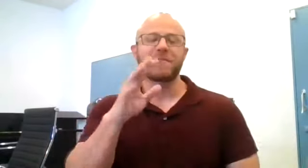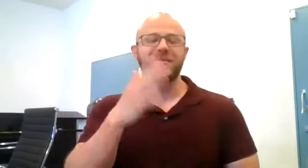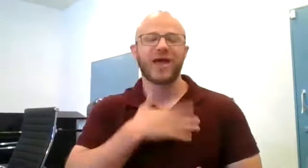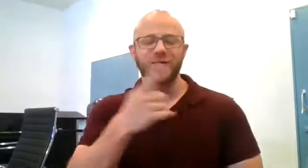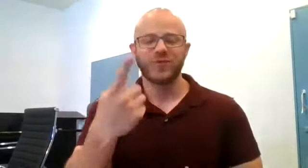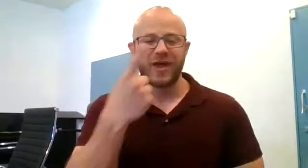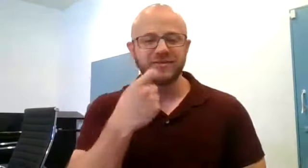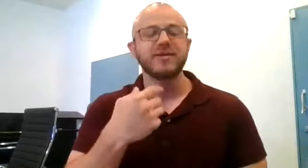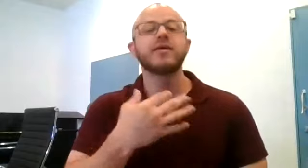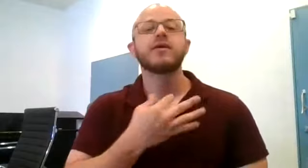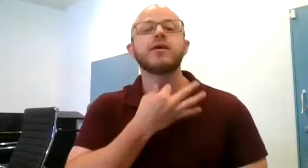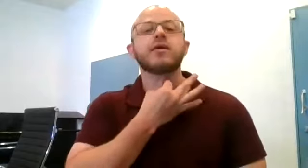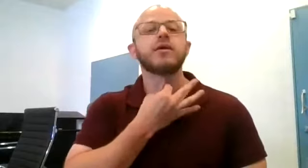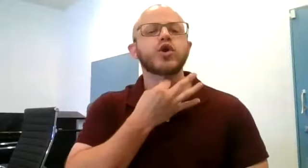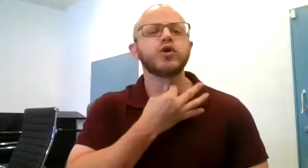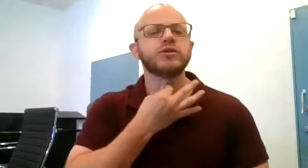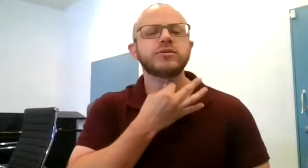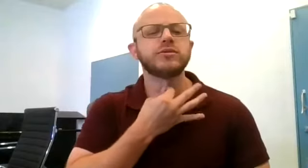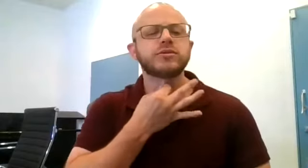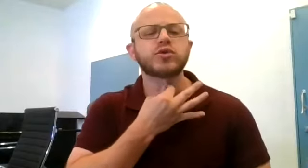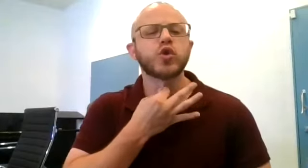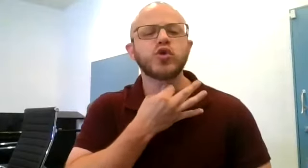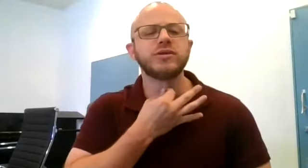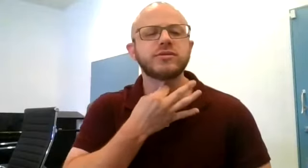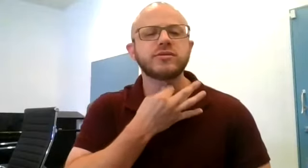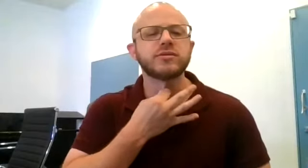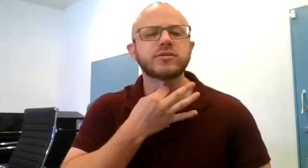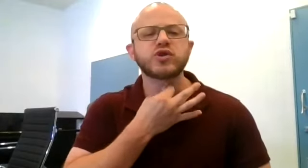Okay, good. I'm glad you asked that. This is curious.